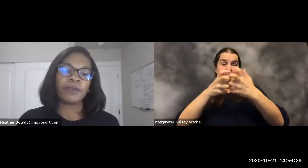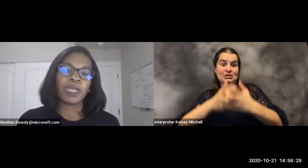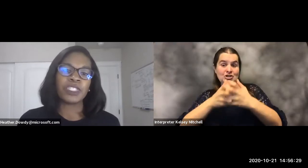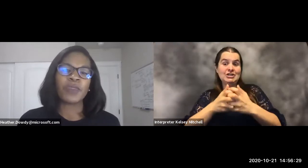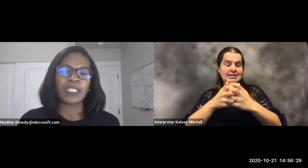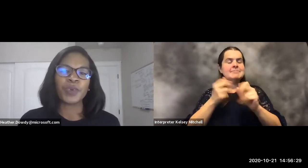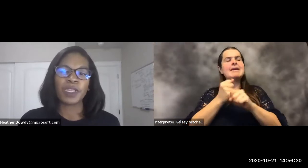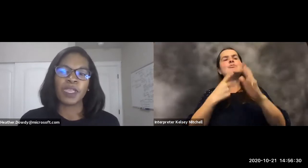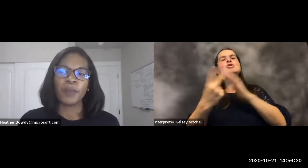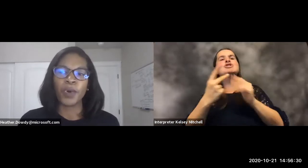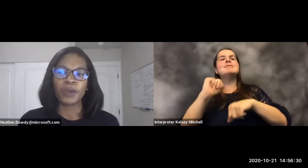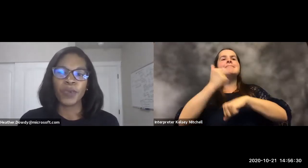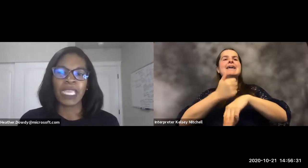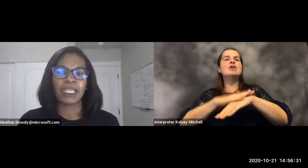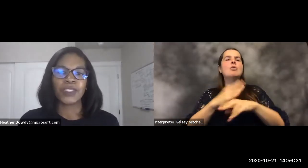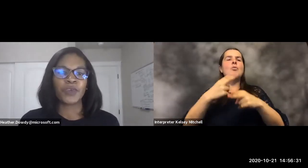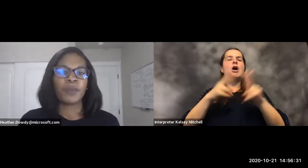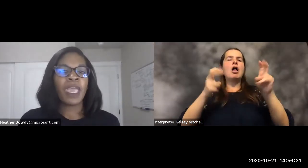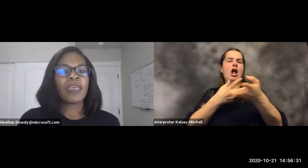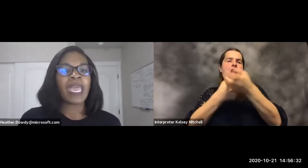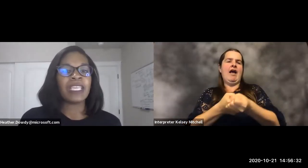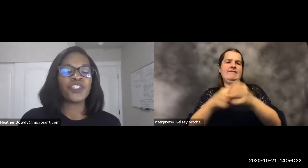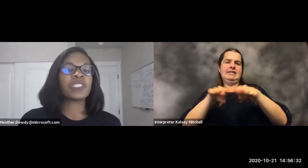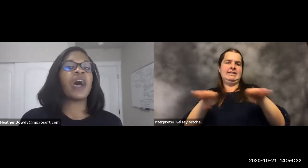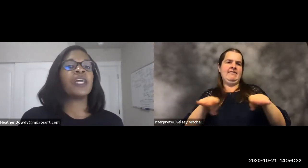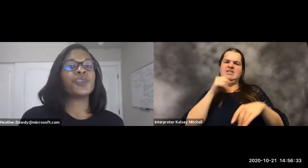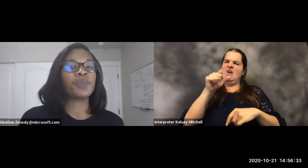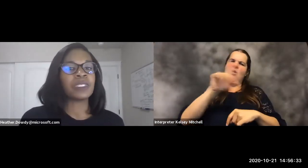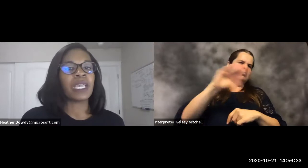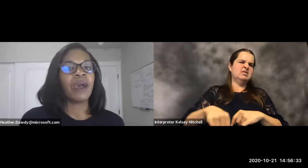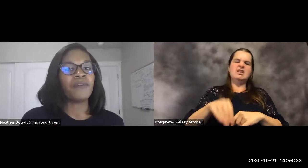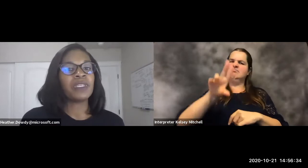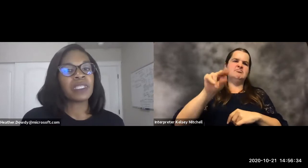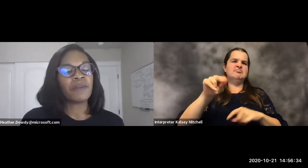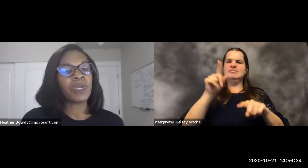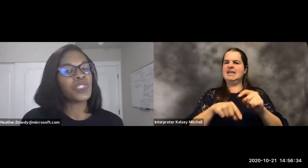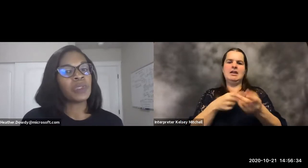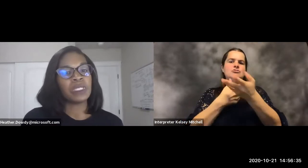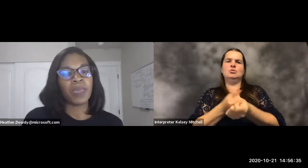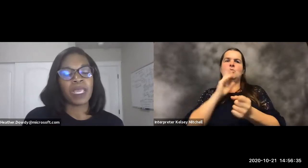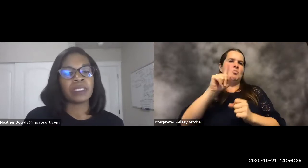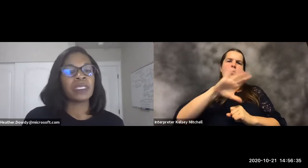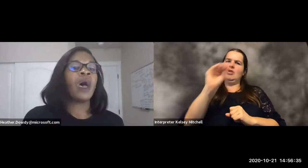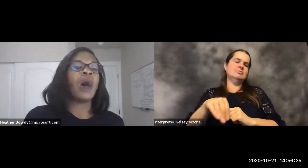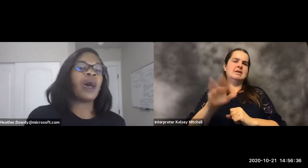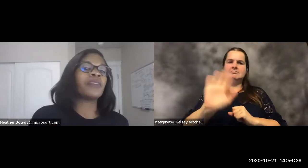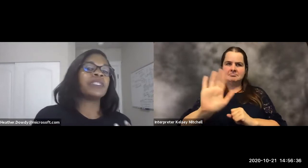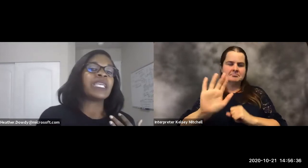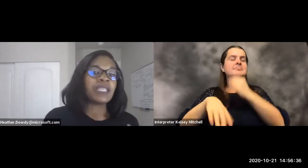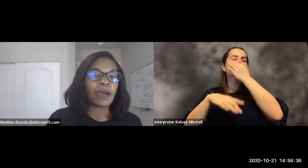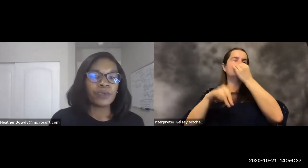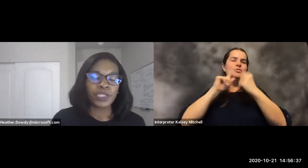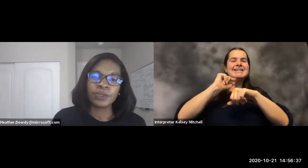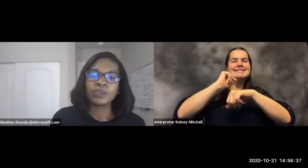confidence level. And so that's really important. We can't assume that it's just 100% confidence level. It totally depends on